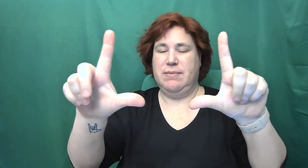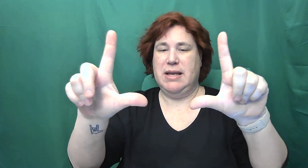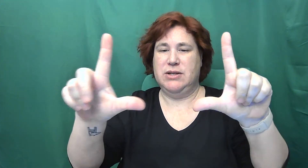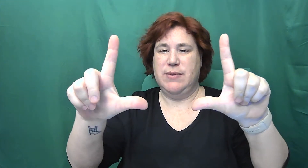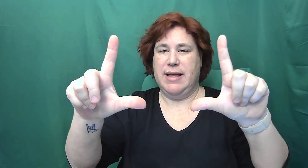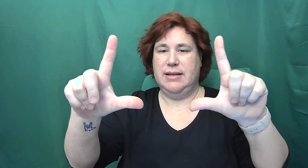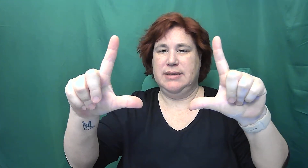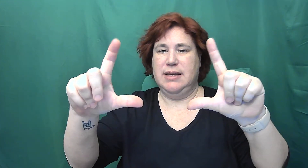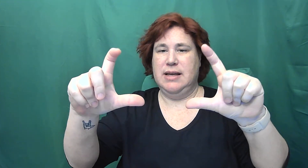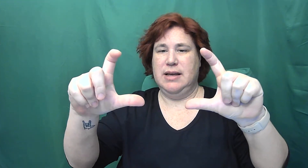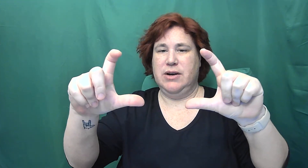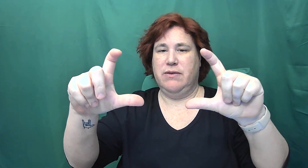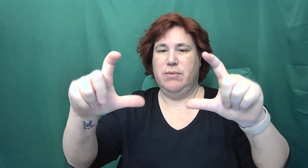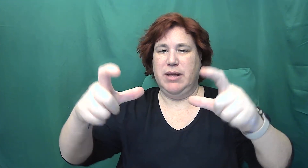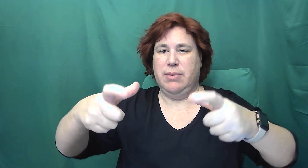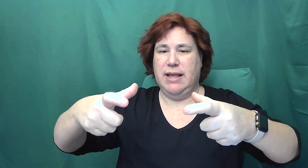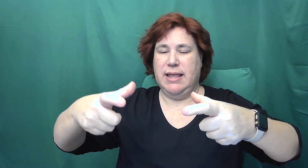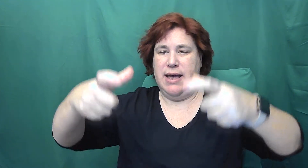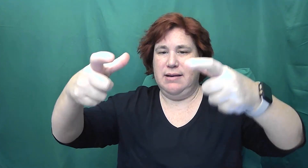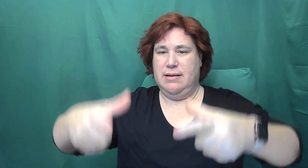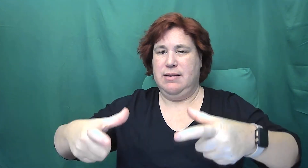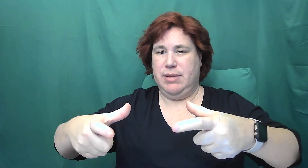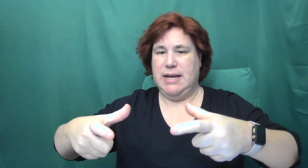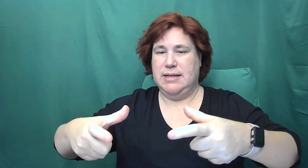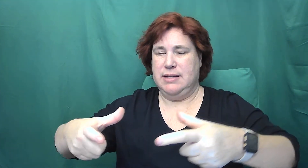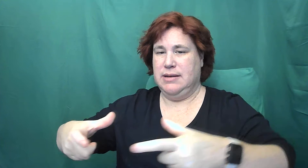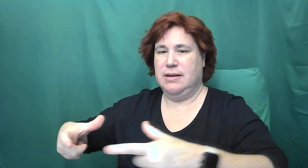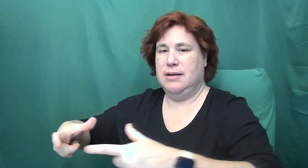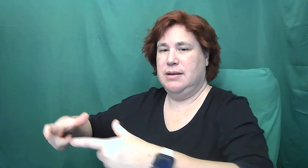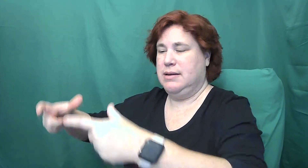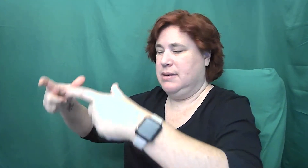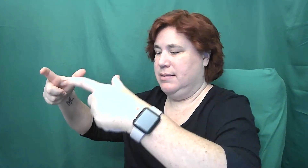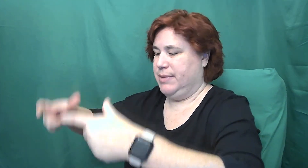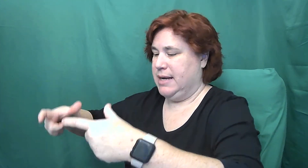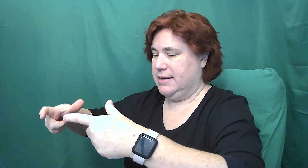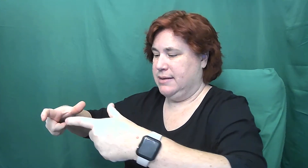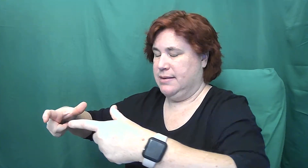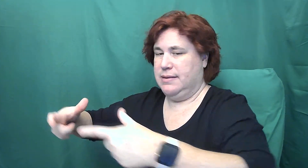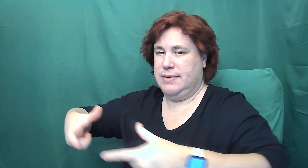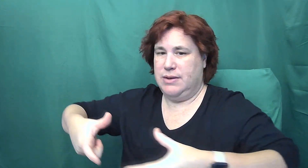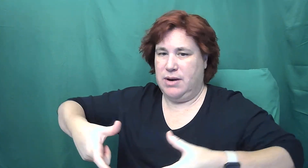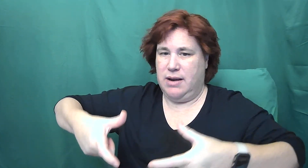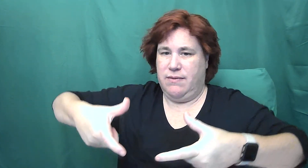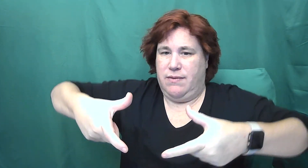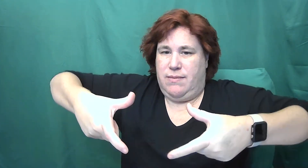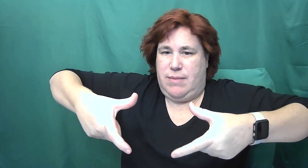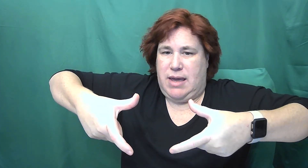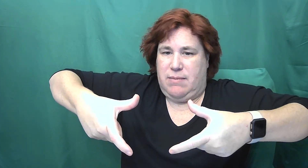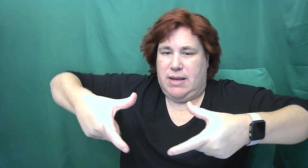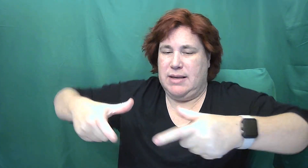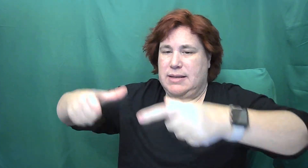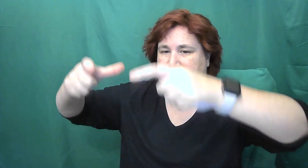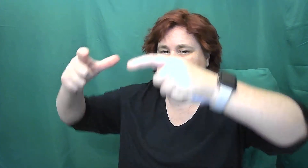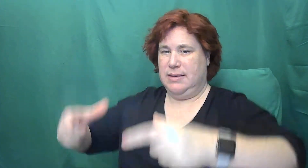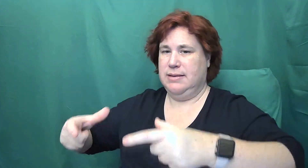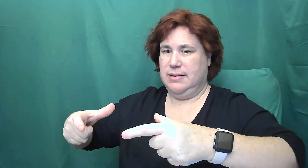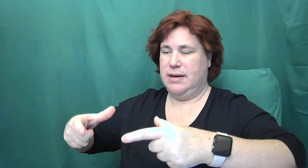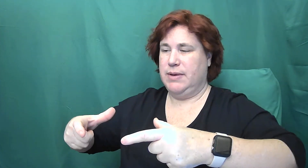two L's. Curve them a little bit like that. Plate. Plate. So you're kind of making them like this. Sideways.